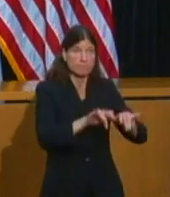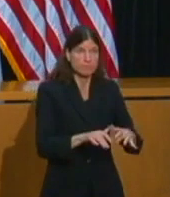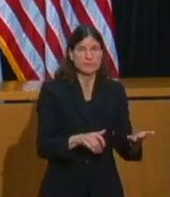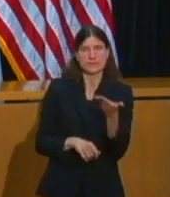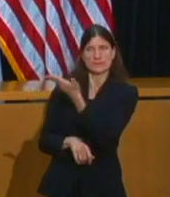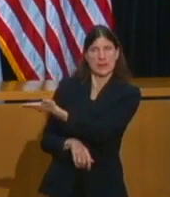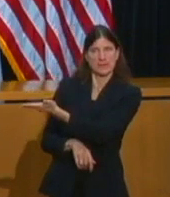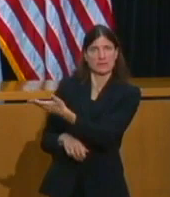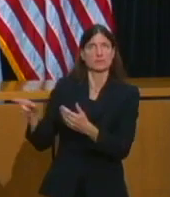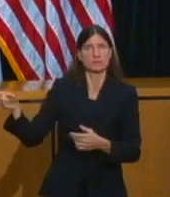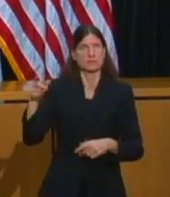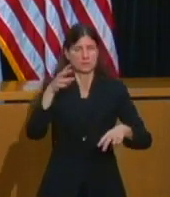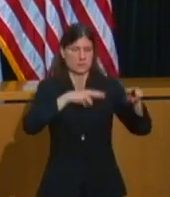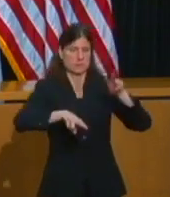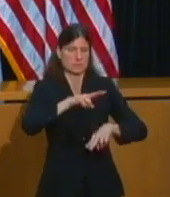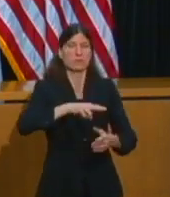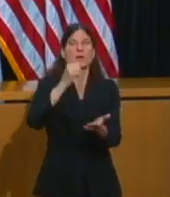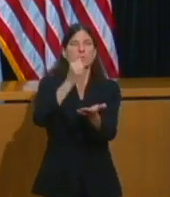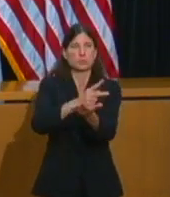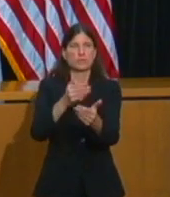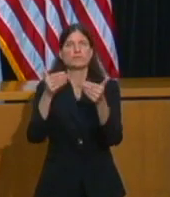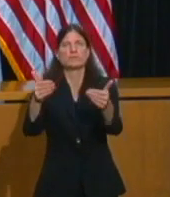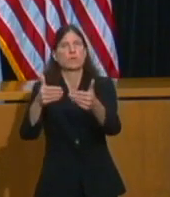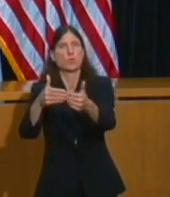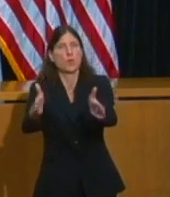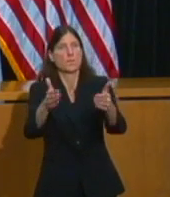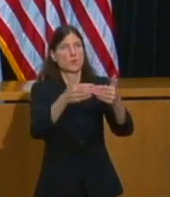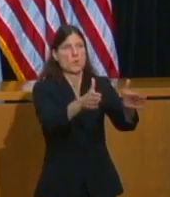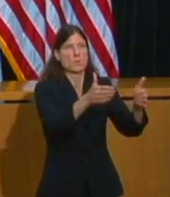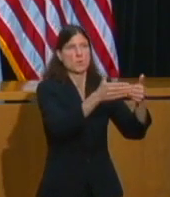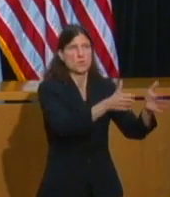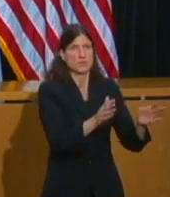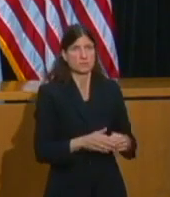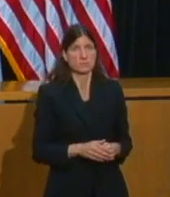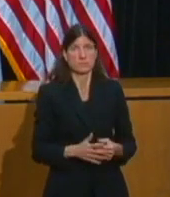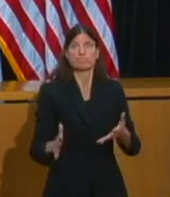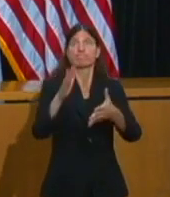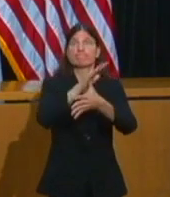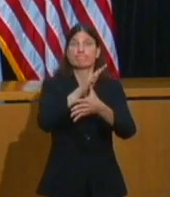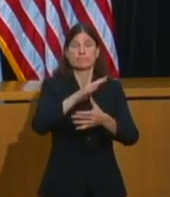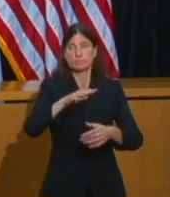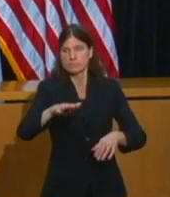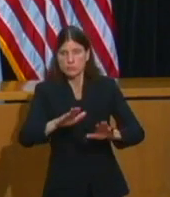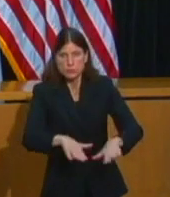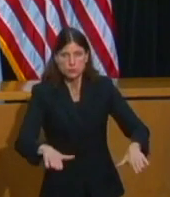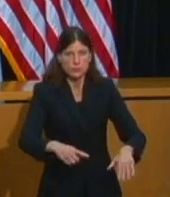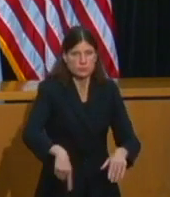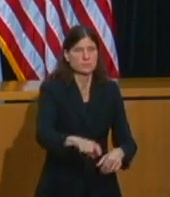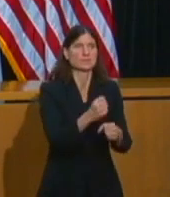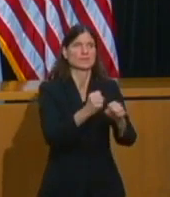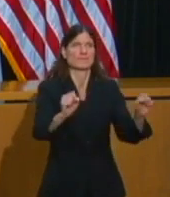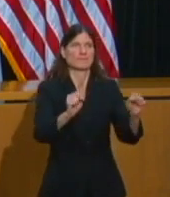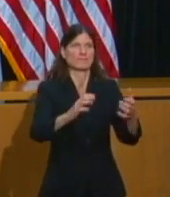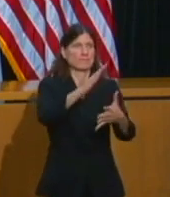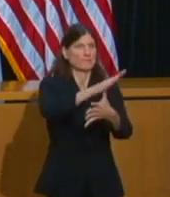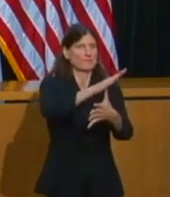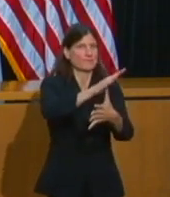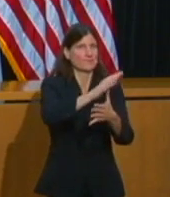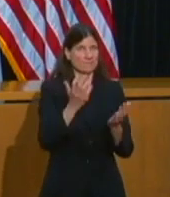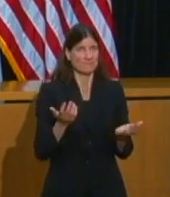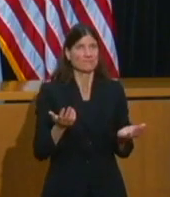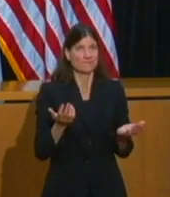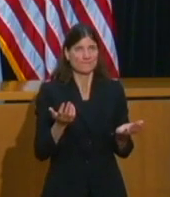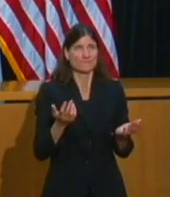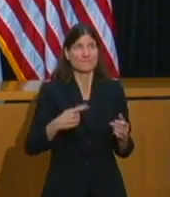safe. We encourage programs to be working now, to think through these preparations, and to be talking with families about what these